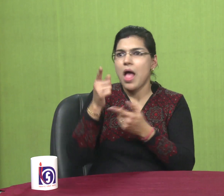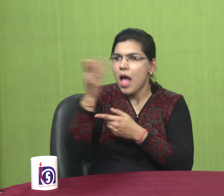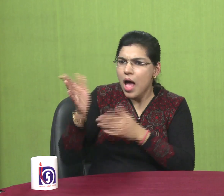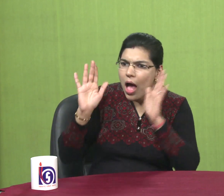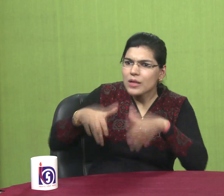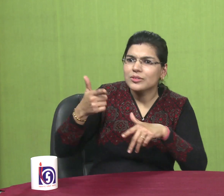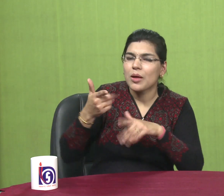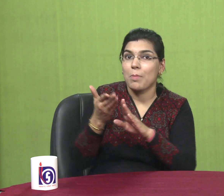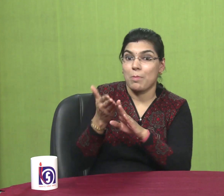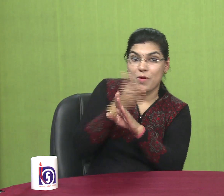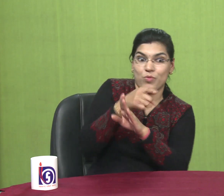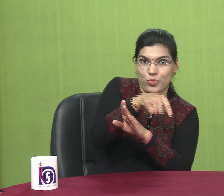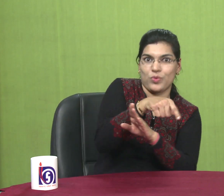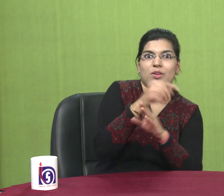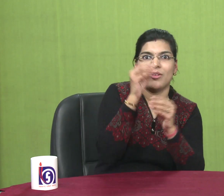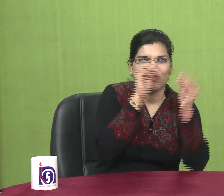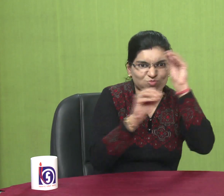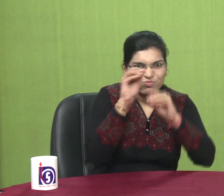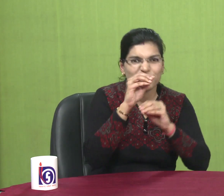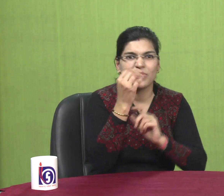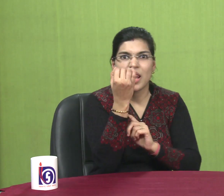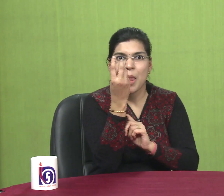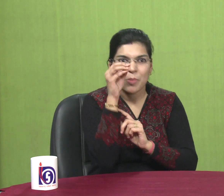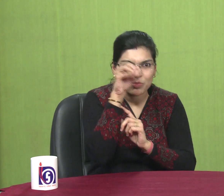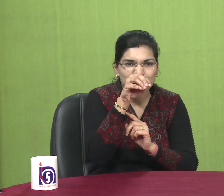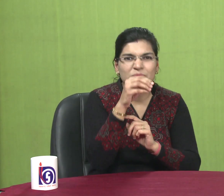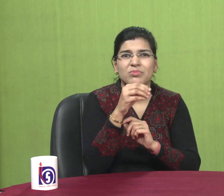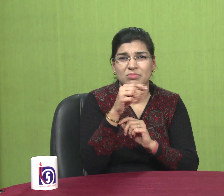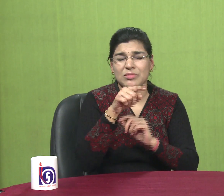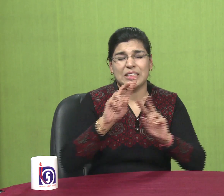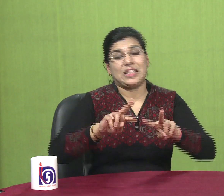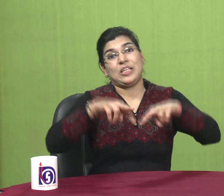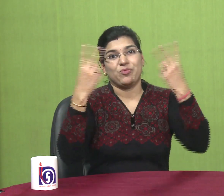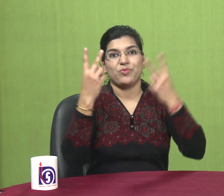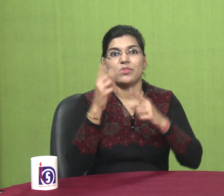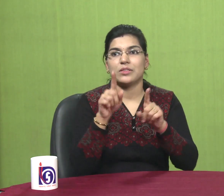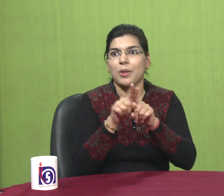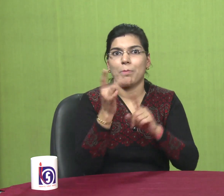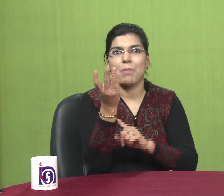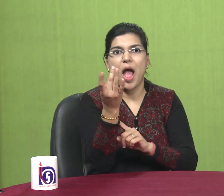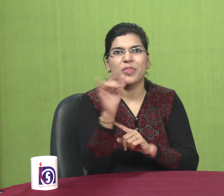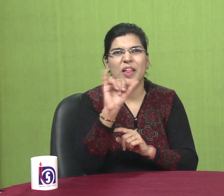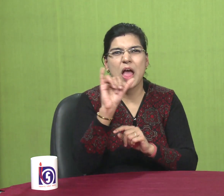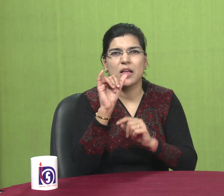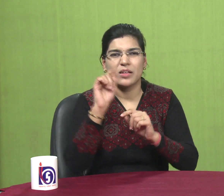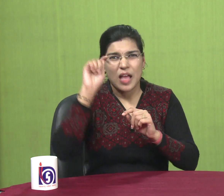When you search it, the web page comes and you can see and access the information whatever you want.